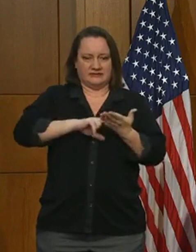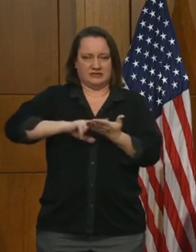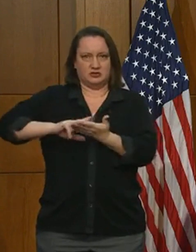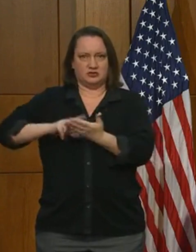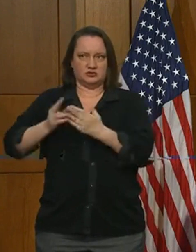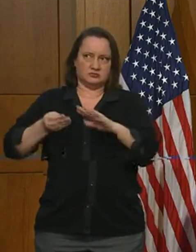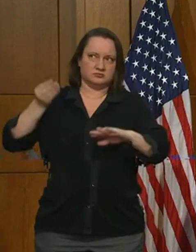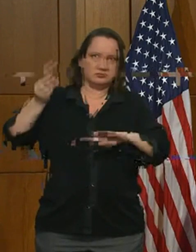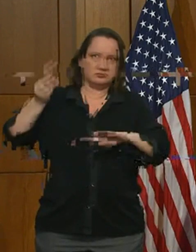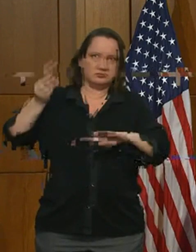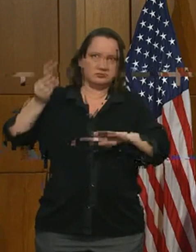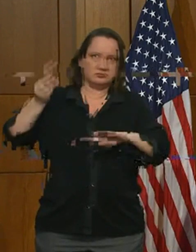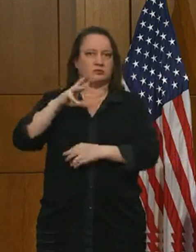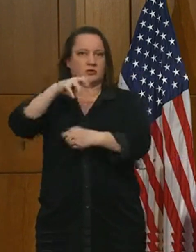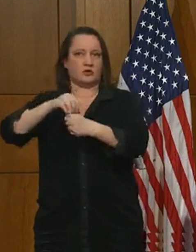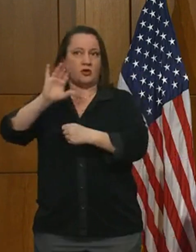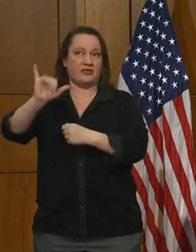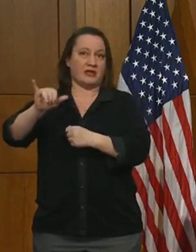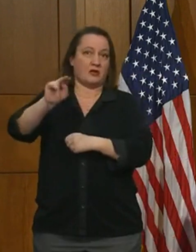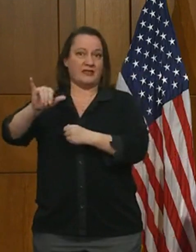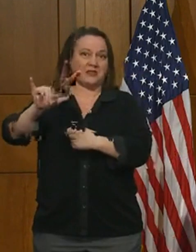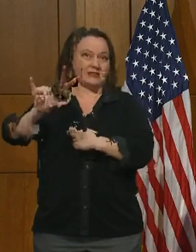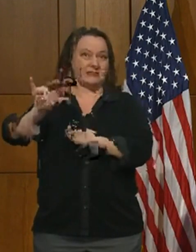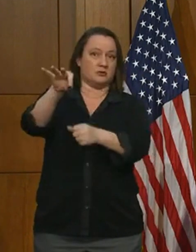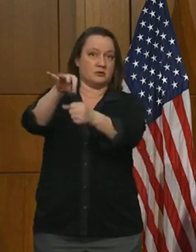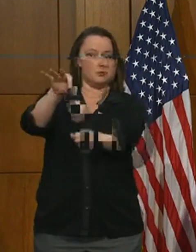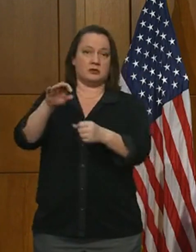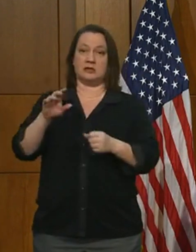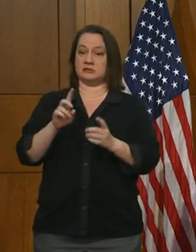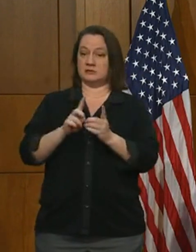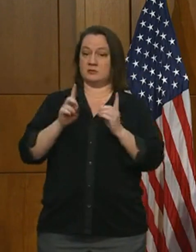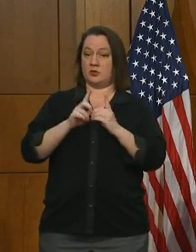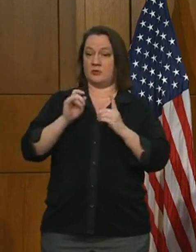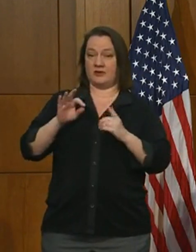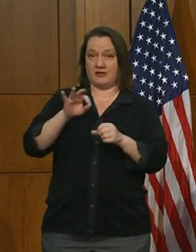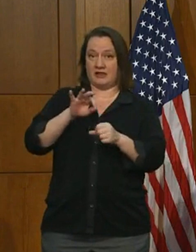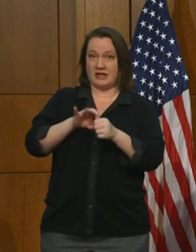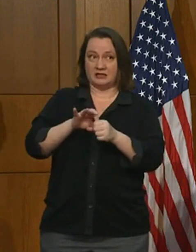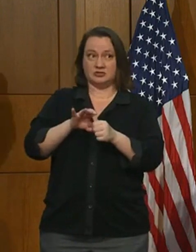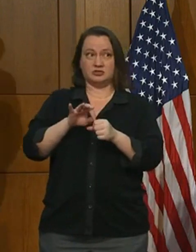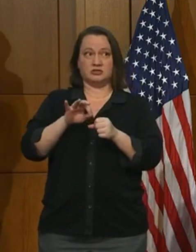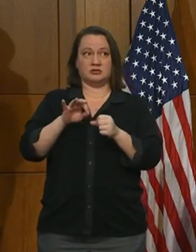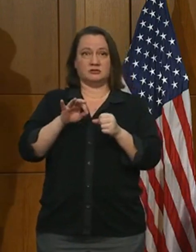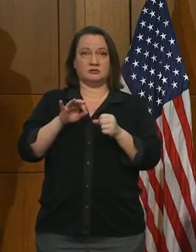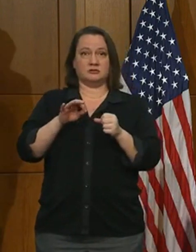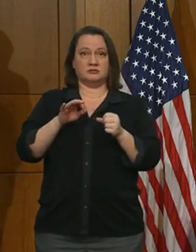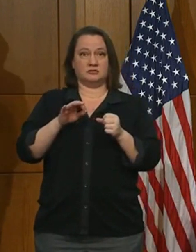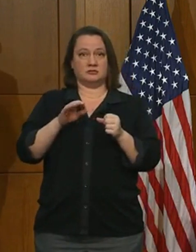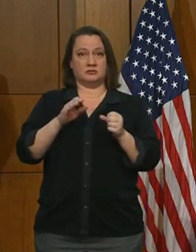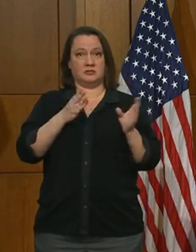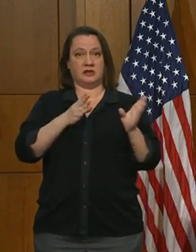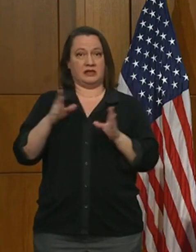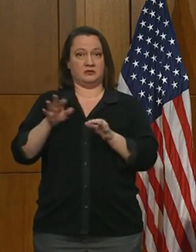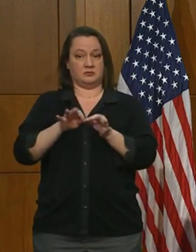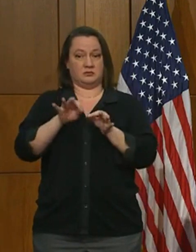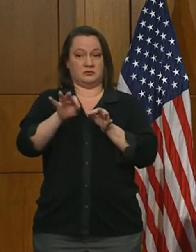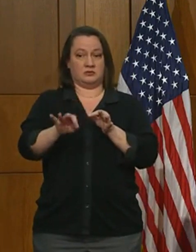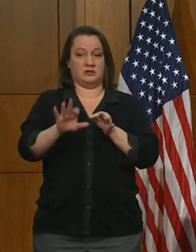Department of Elections looked into moving this deadline? Is Secretary Connor with us here?